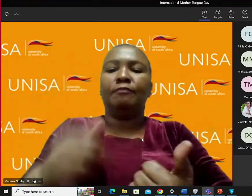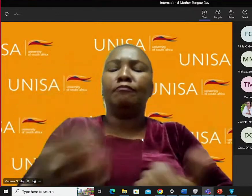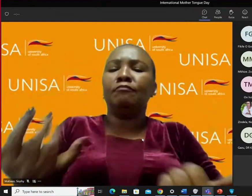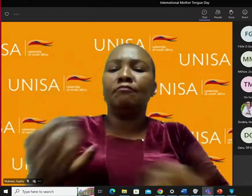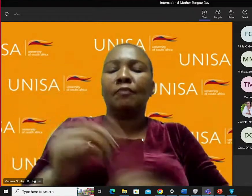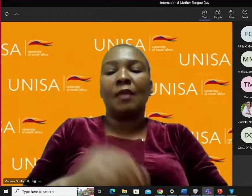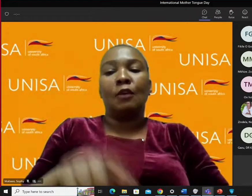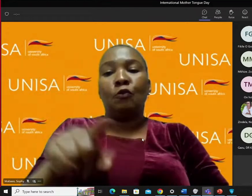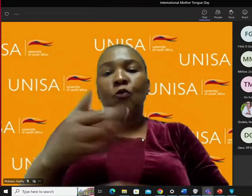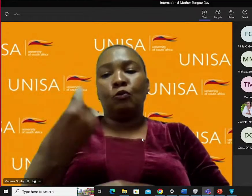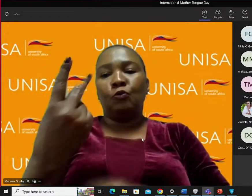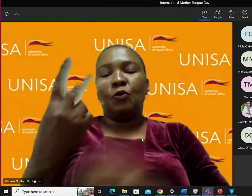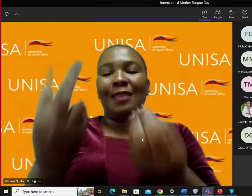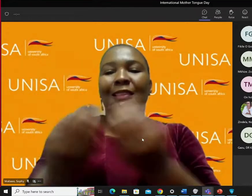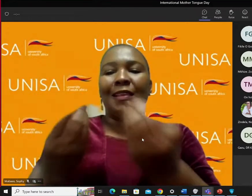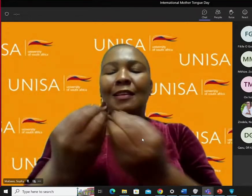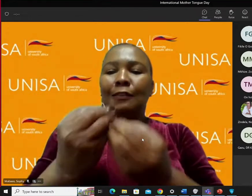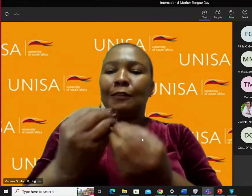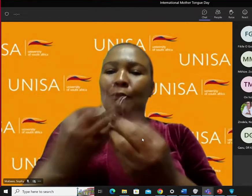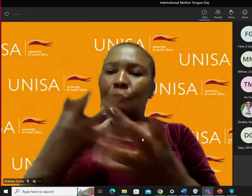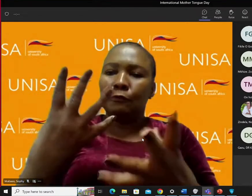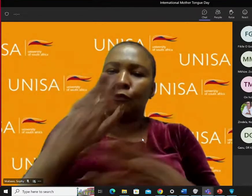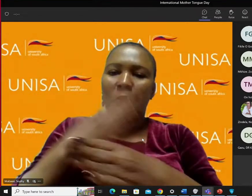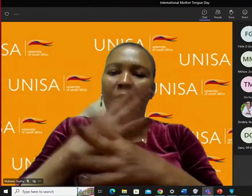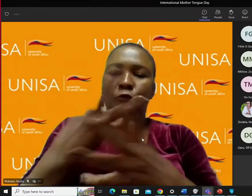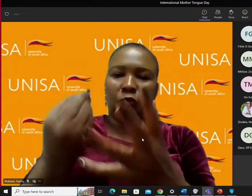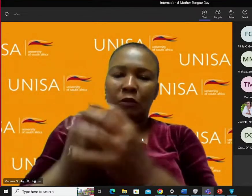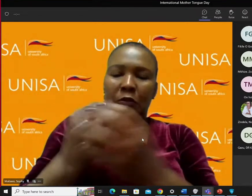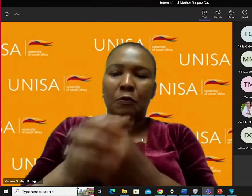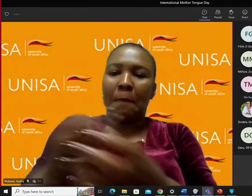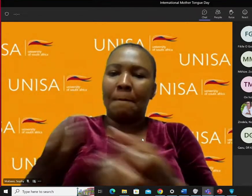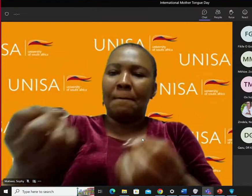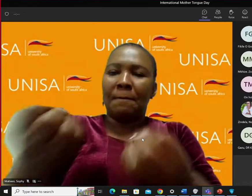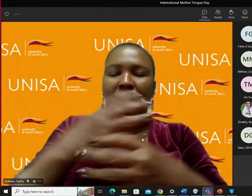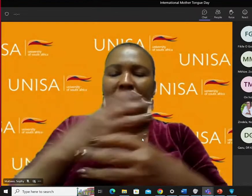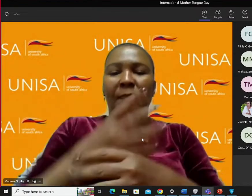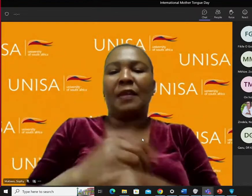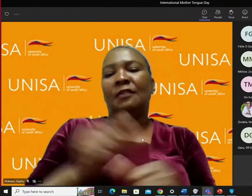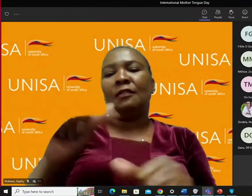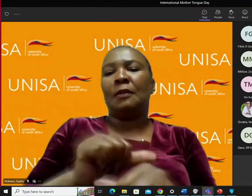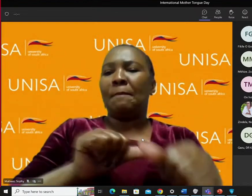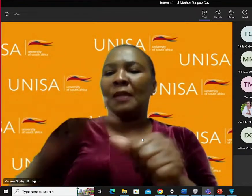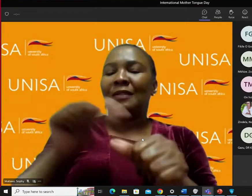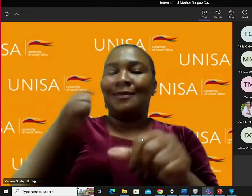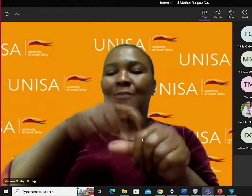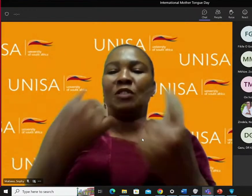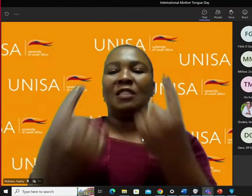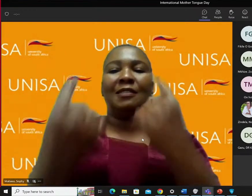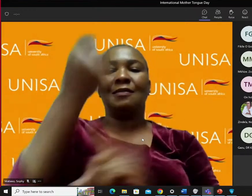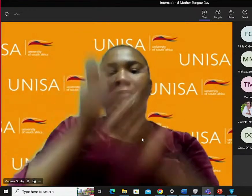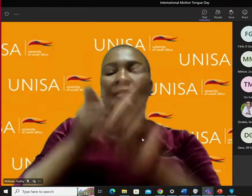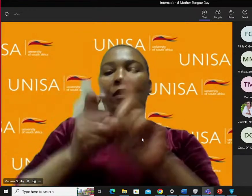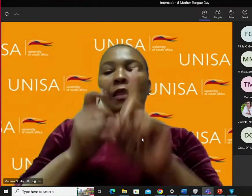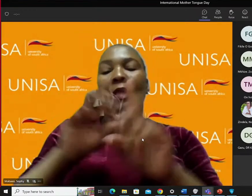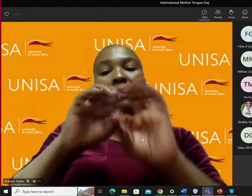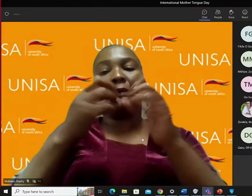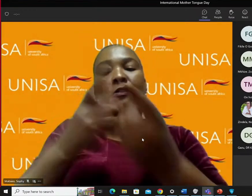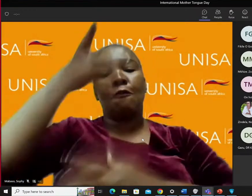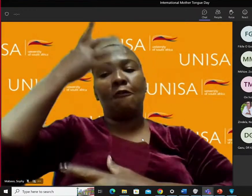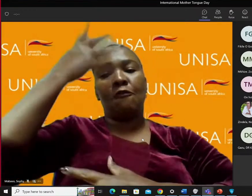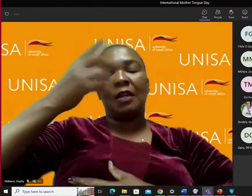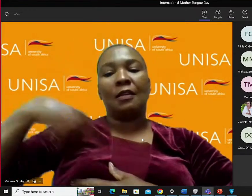things go hand in hand to bring out the best in each other. So the Department of African